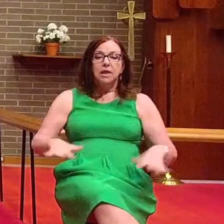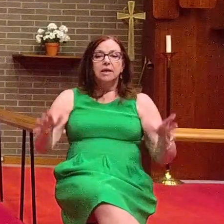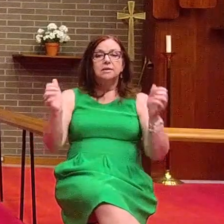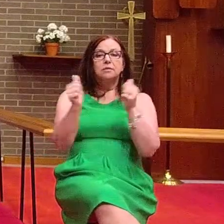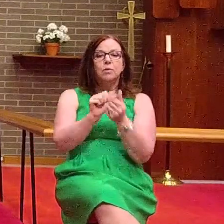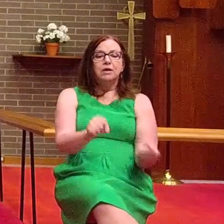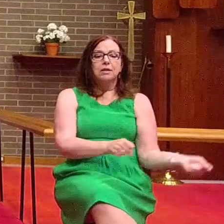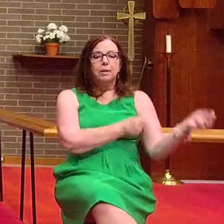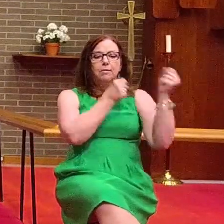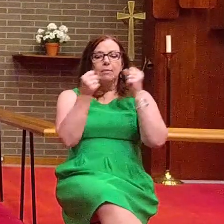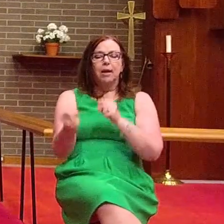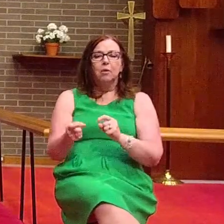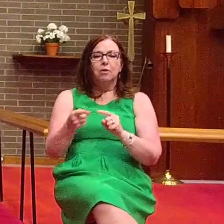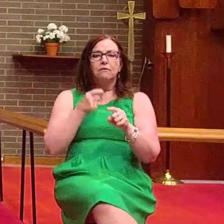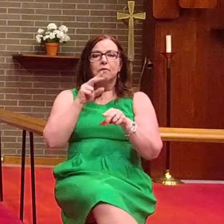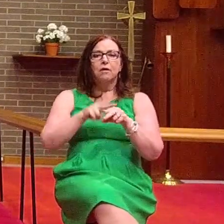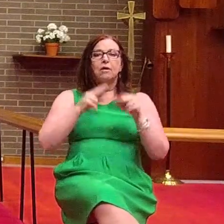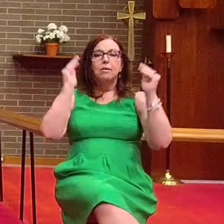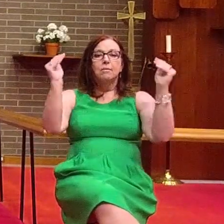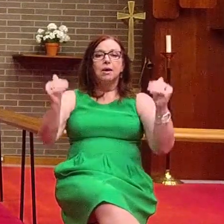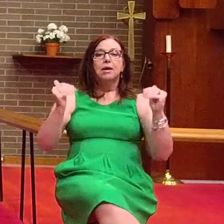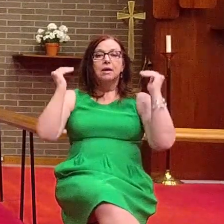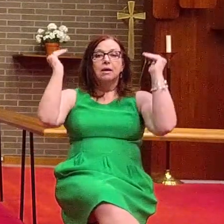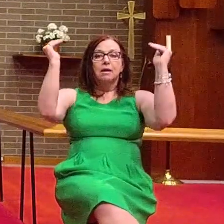on high.